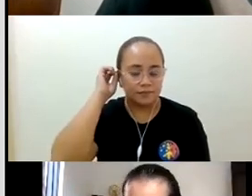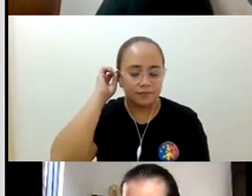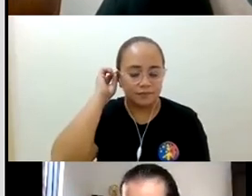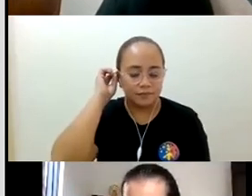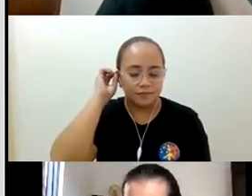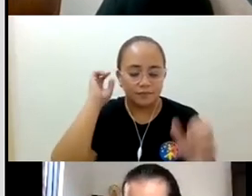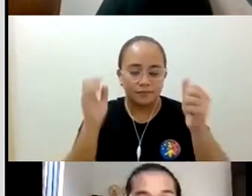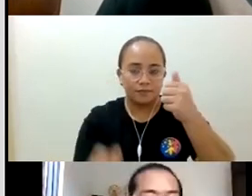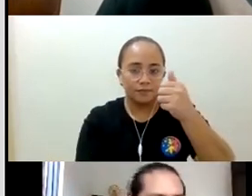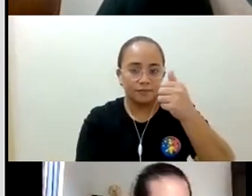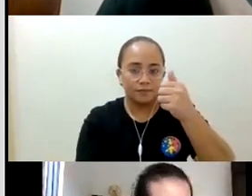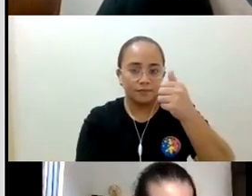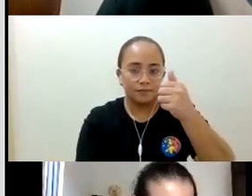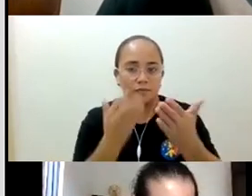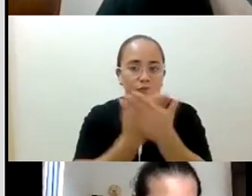Okay, good.